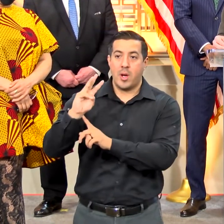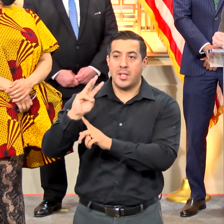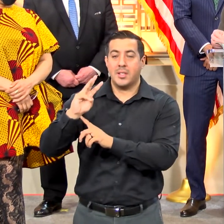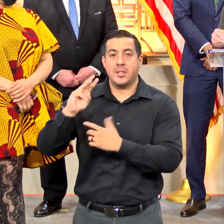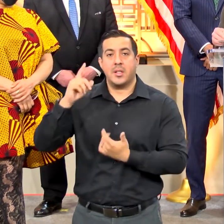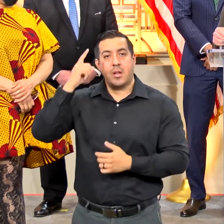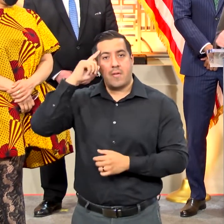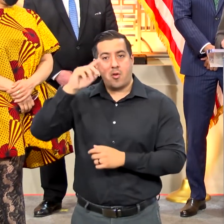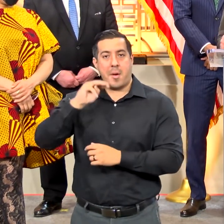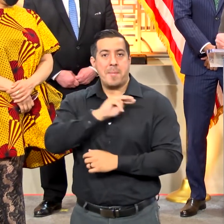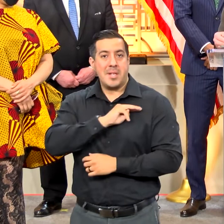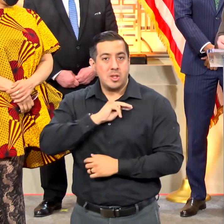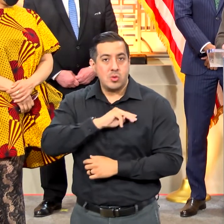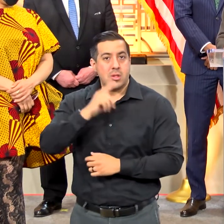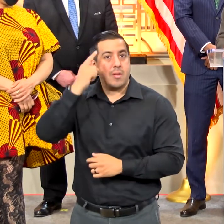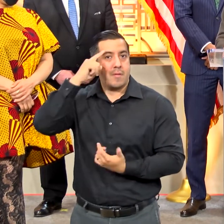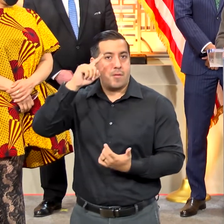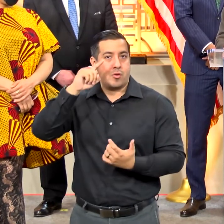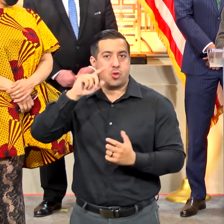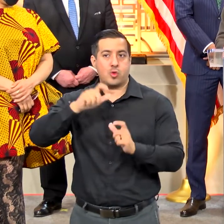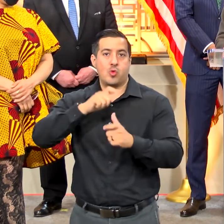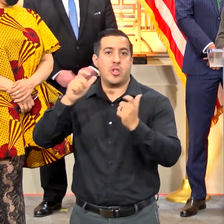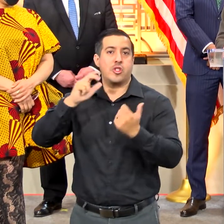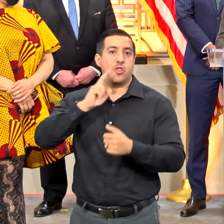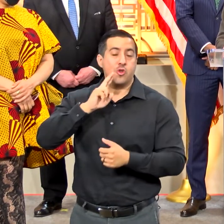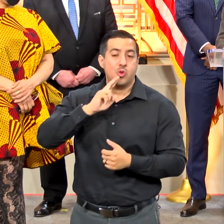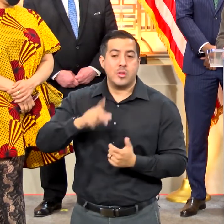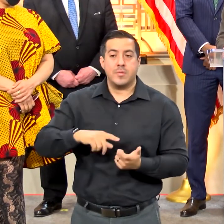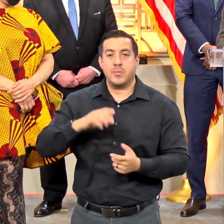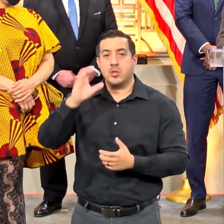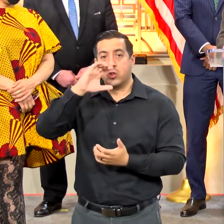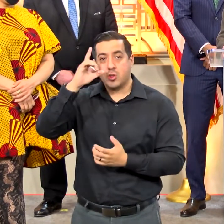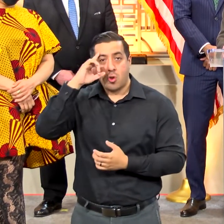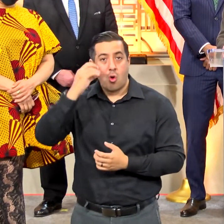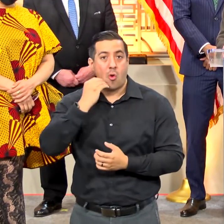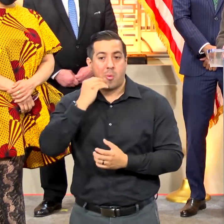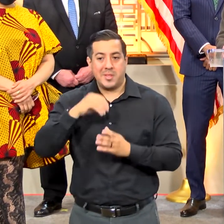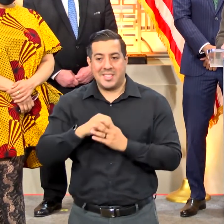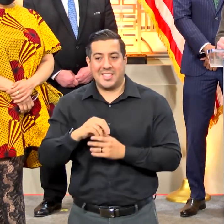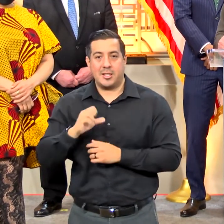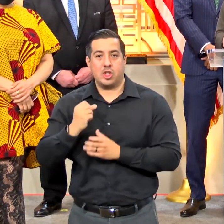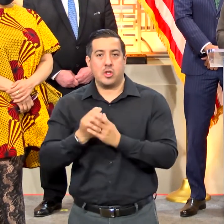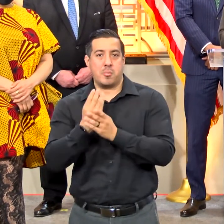Ministries, Salvation Army of Greater Houston, Search Homeless Services, and Spring Branch.